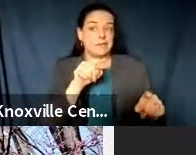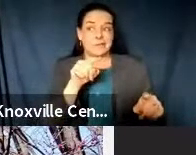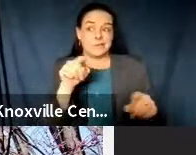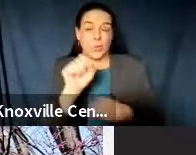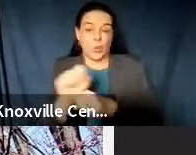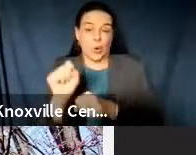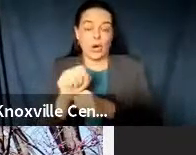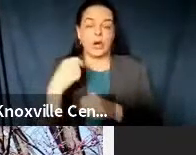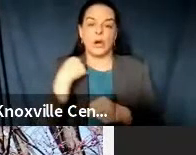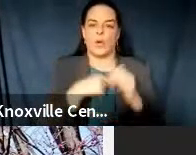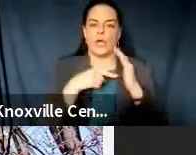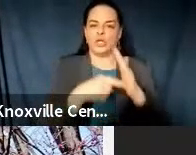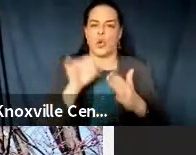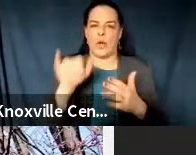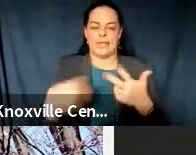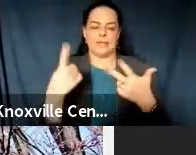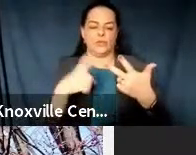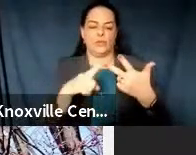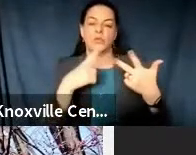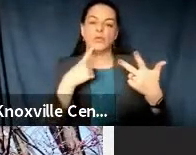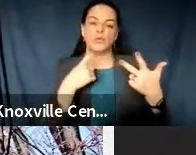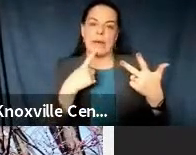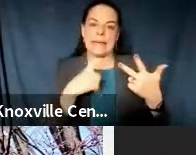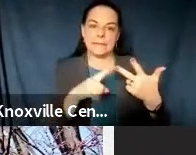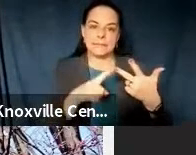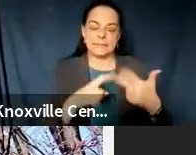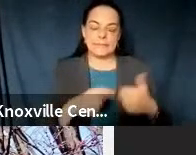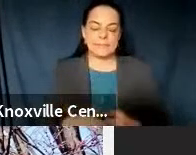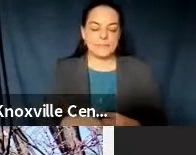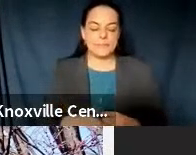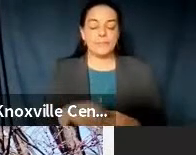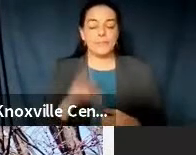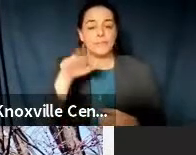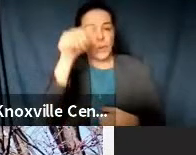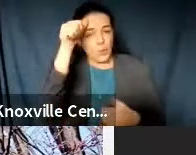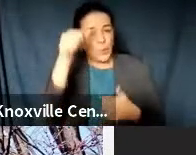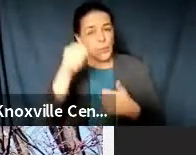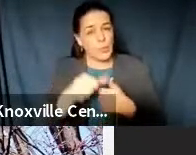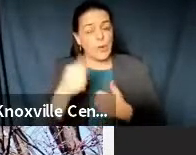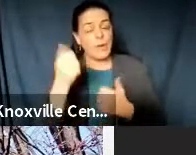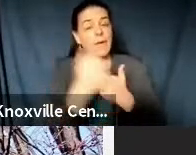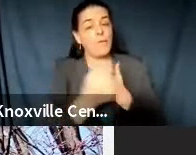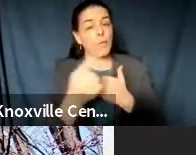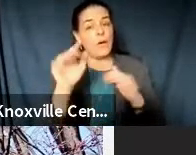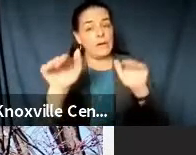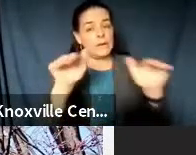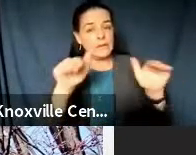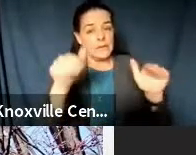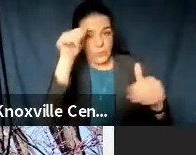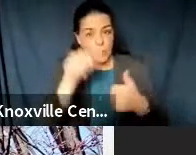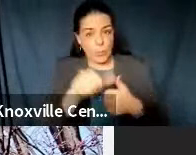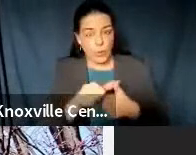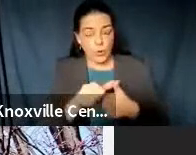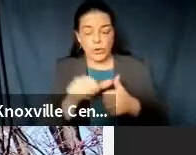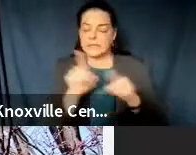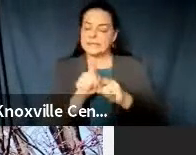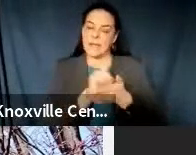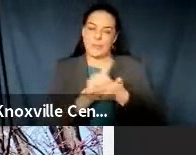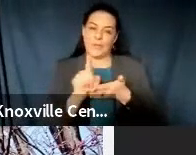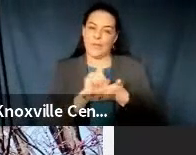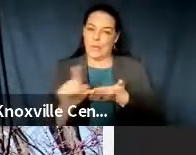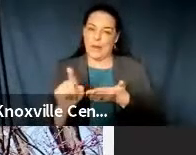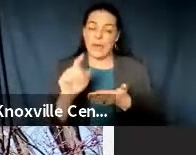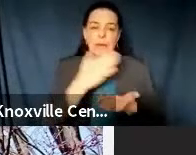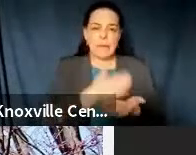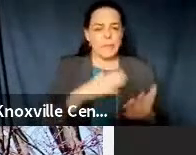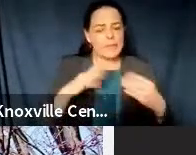we are representing this benchmark as red. We want to remind everyone again, just like we do each week, to take personal